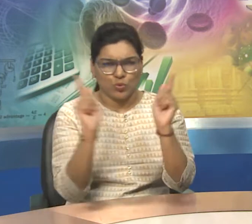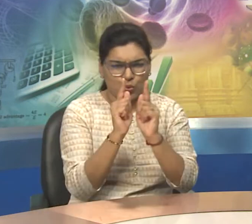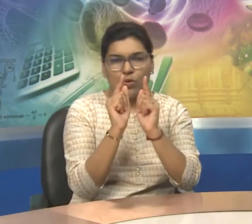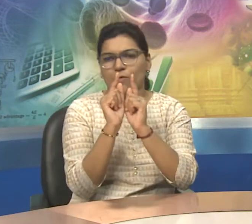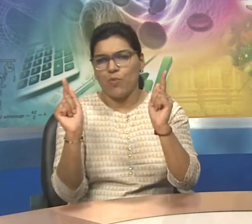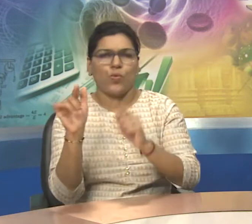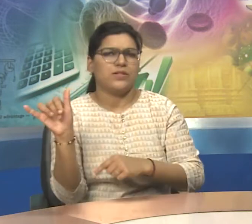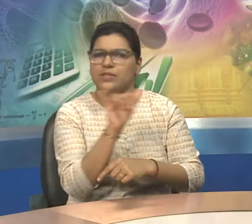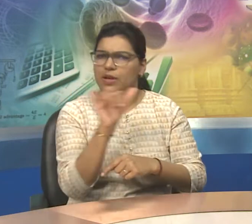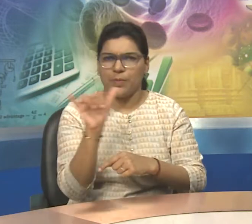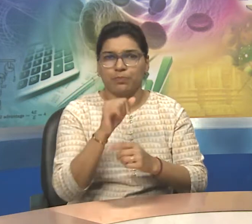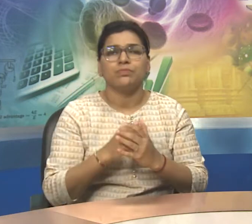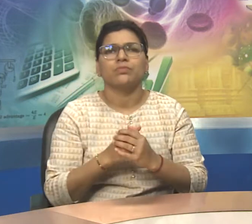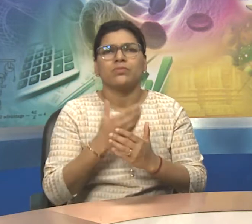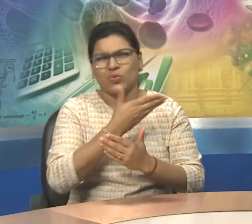In short, we write it as